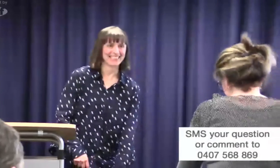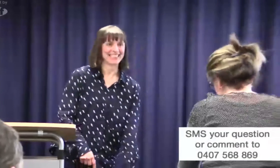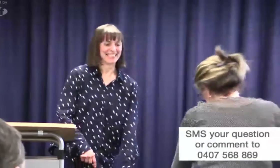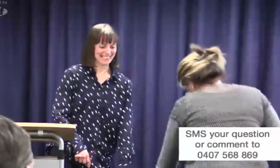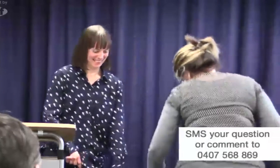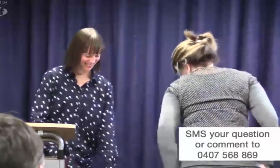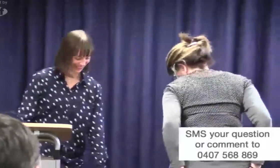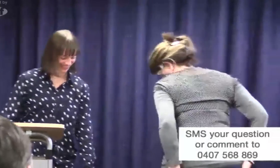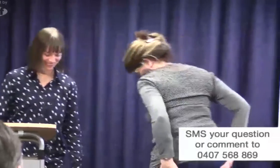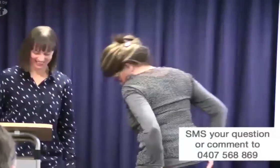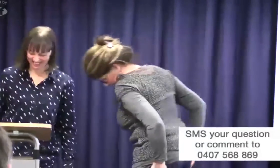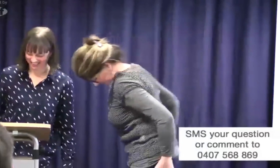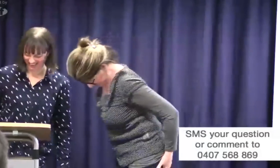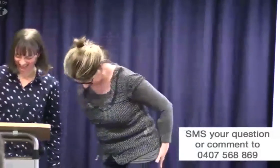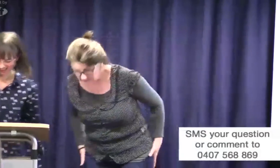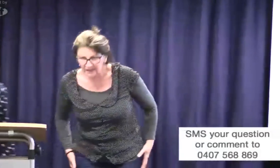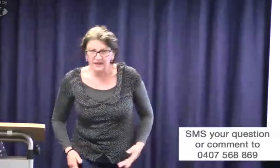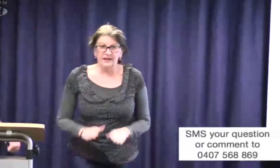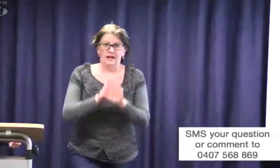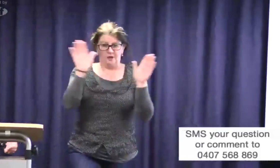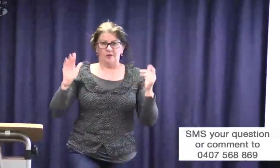Please, come up.